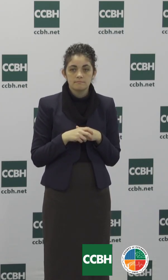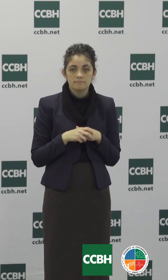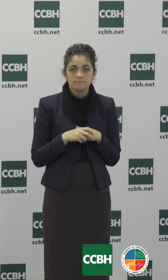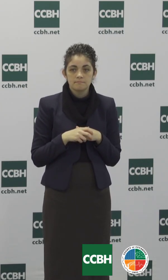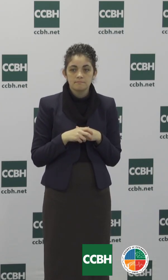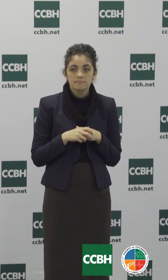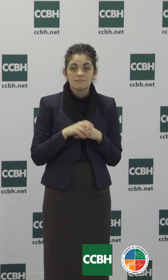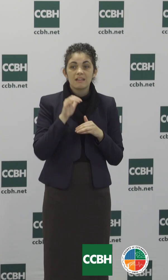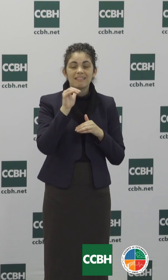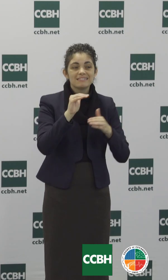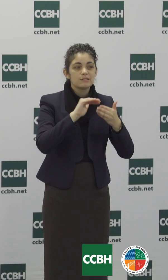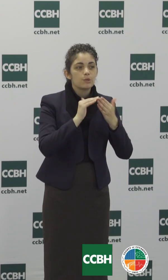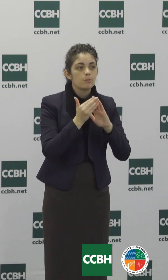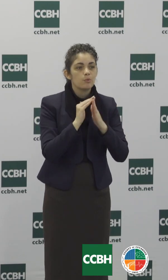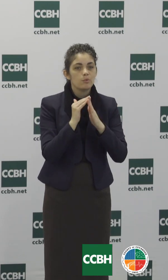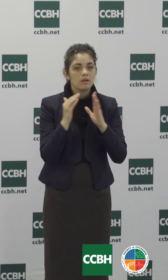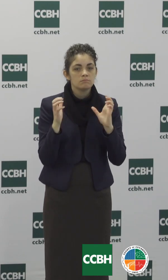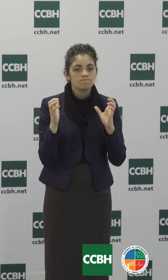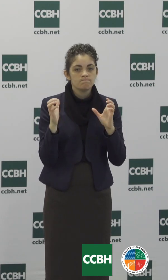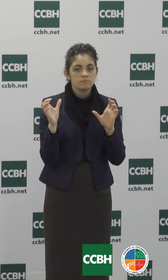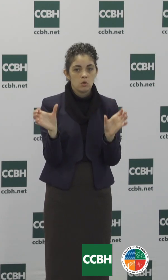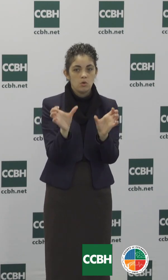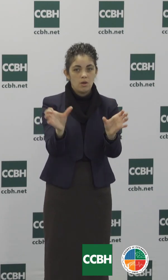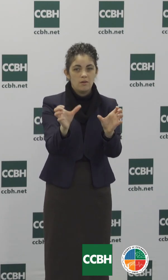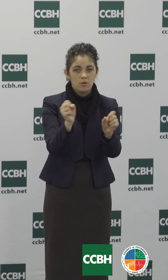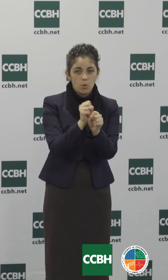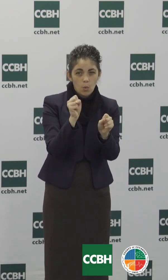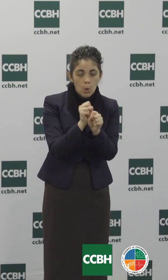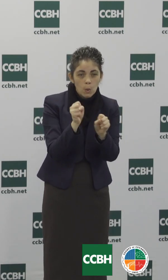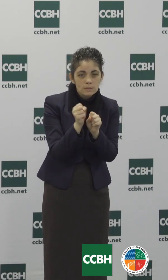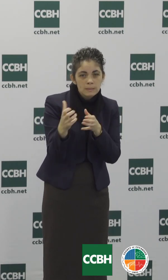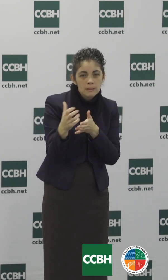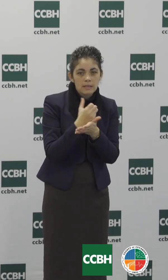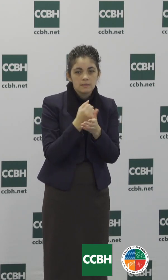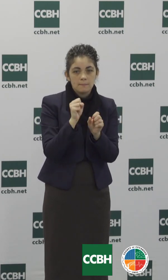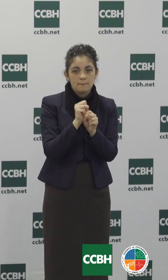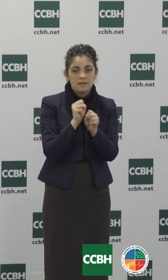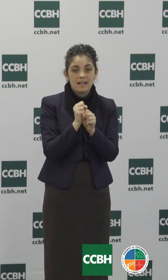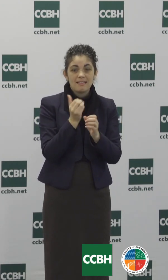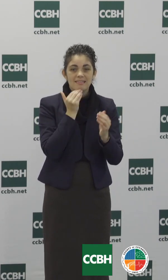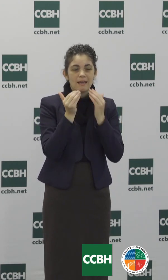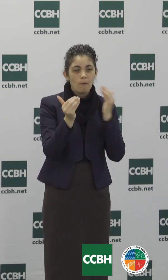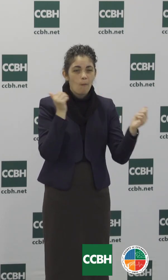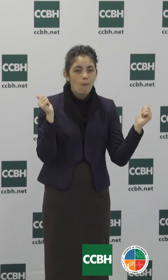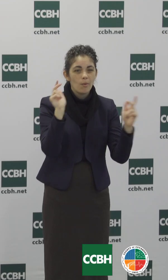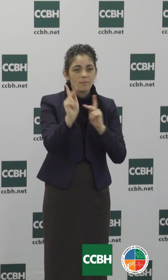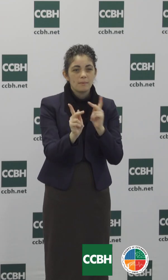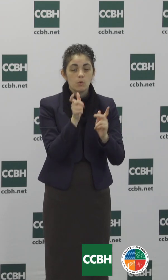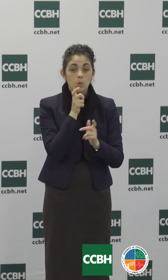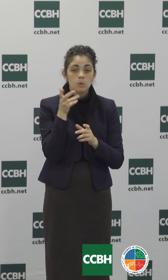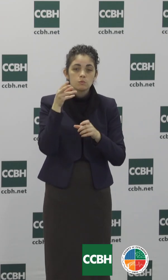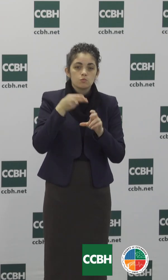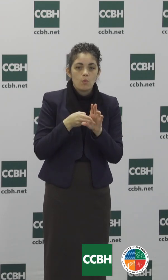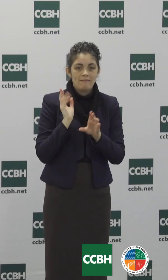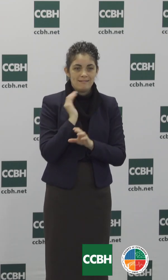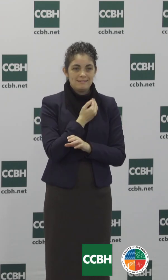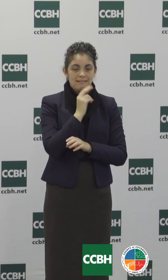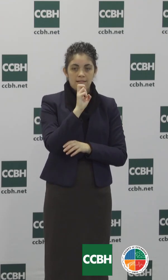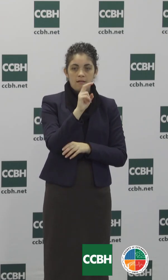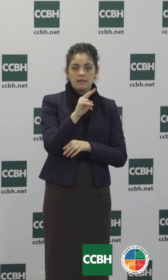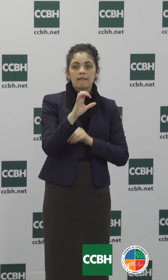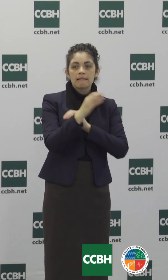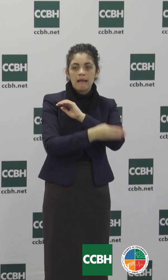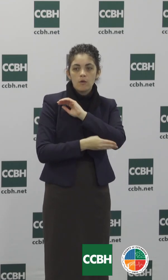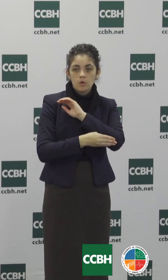This is a community collaboration. I want to thank those who have joined us at Cuyahoga County to support the Resource